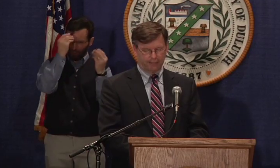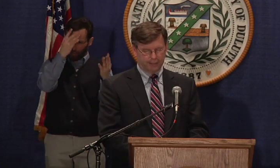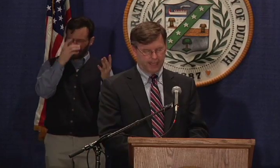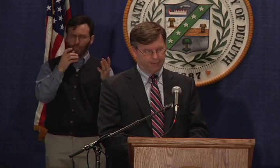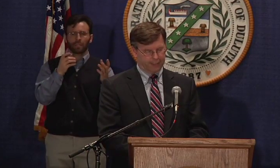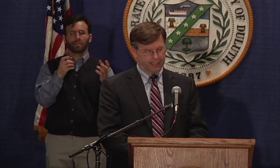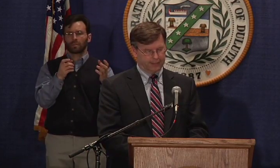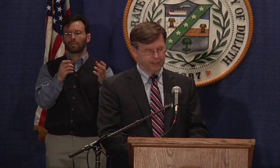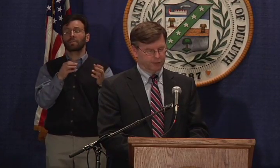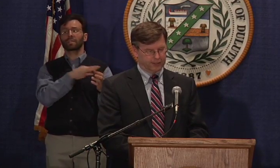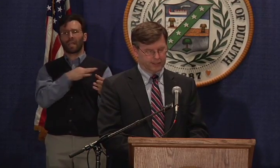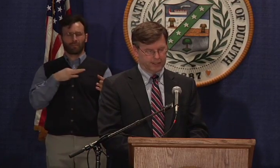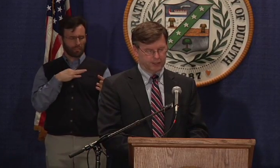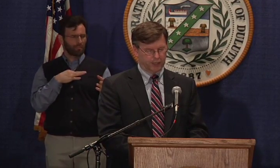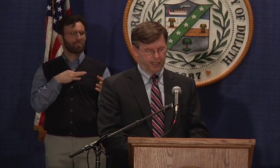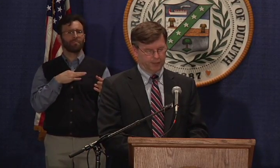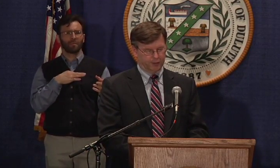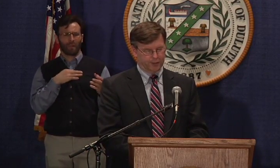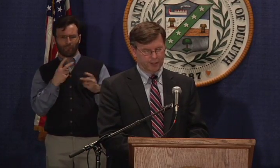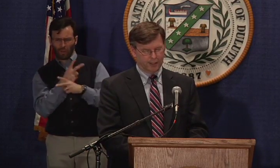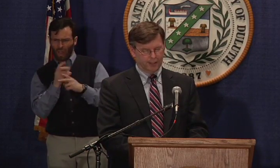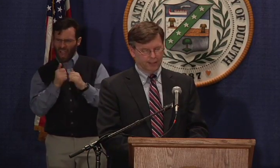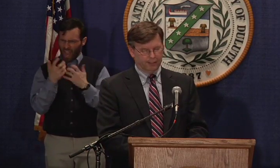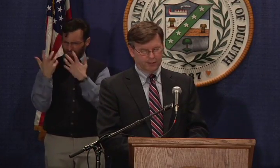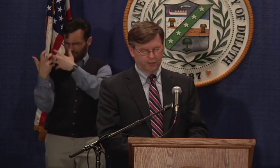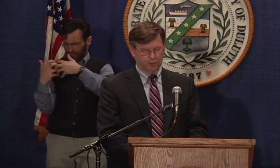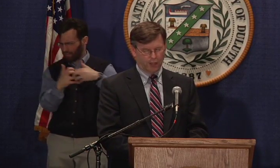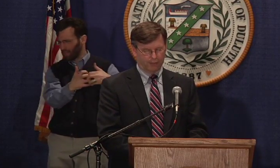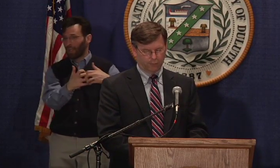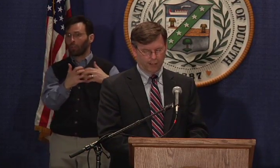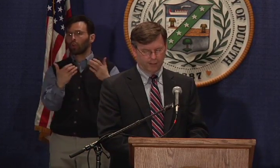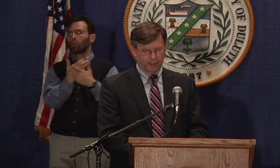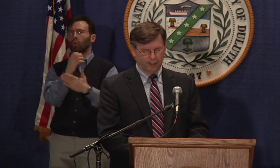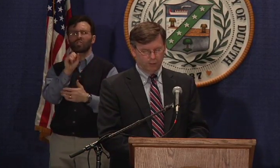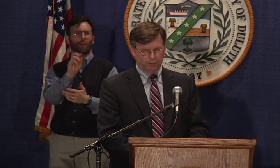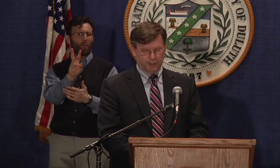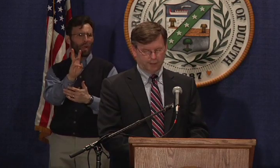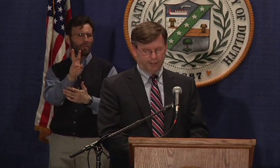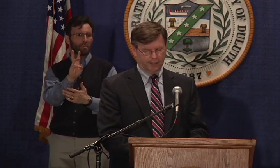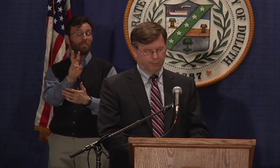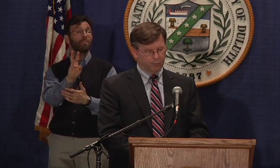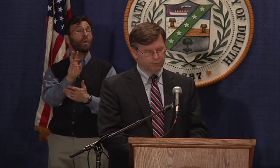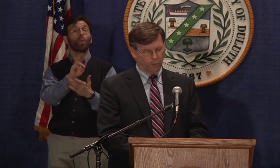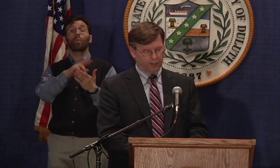system staff to navigate the intricacies and challenges of this new software,